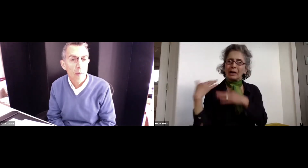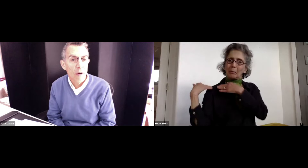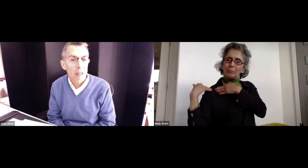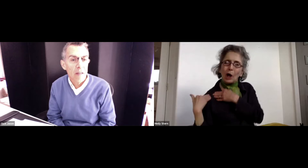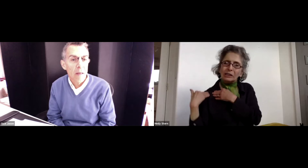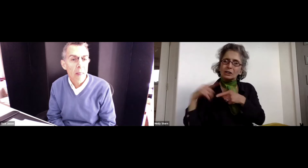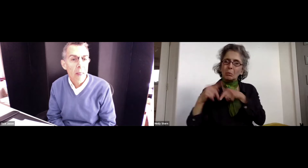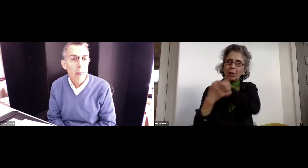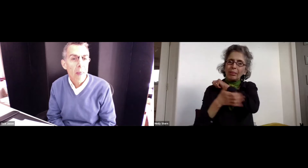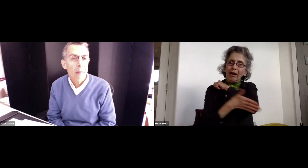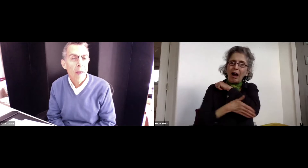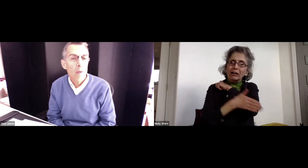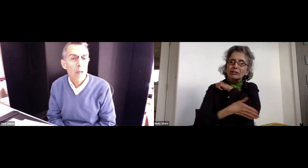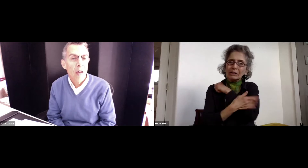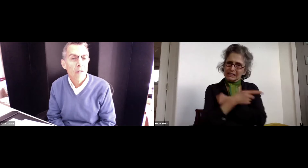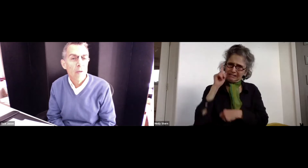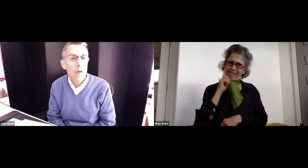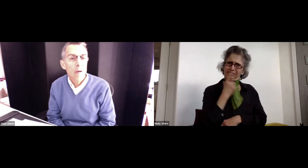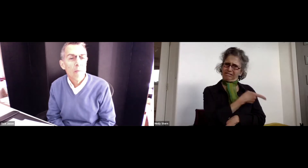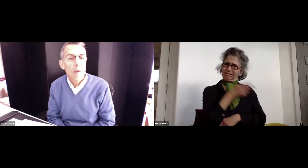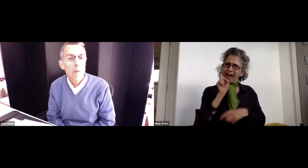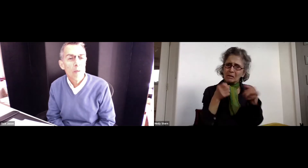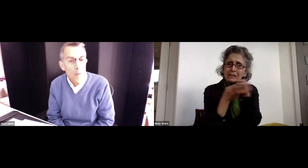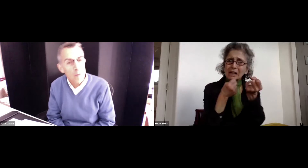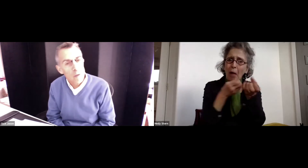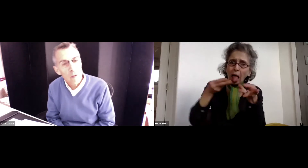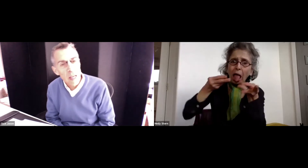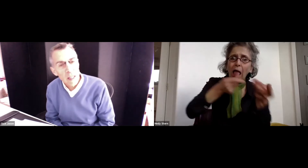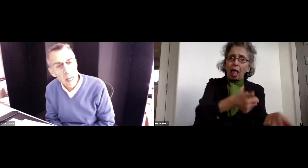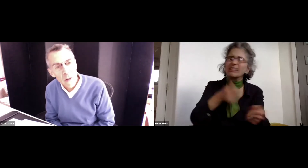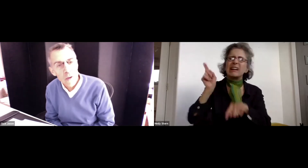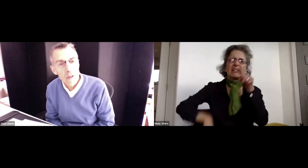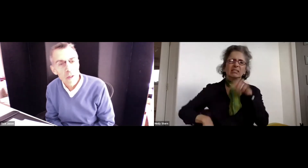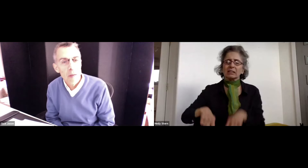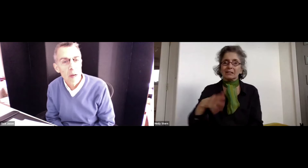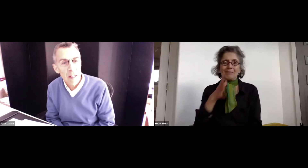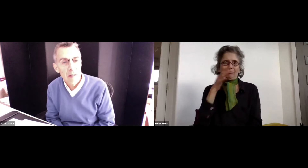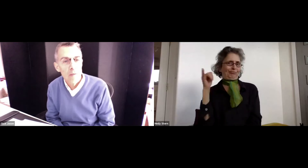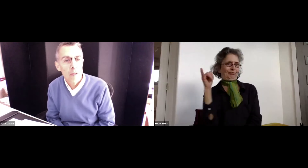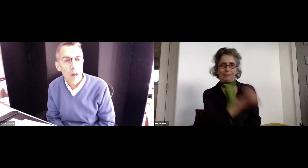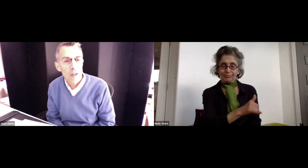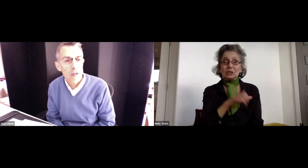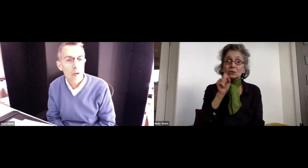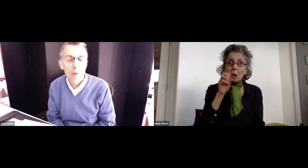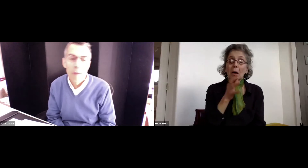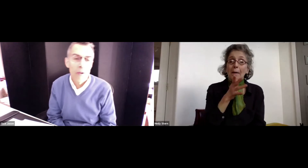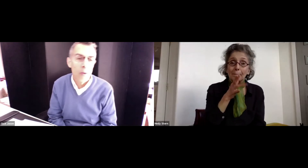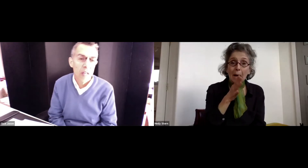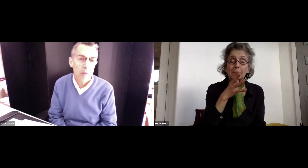America, they would have to be, take care of her, spend money, sponsor. So my mother wasn't able to go to